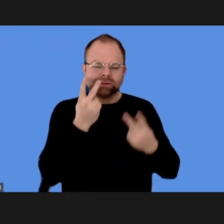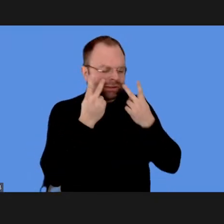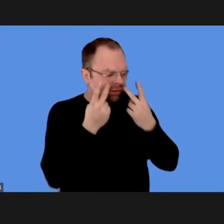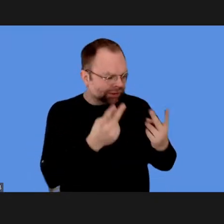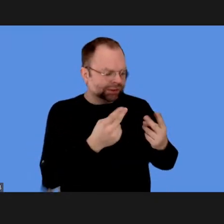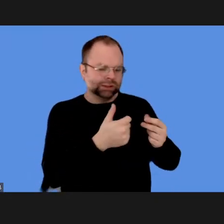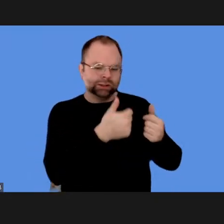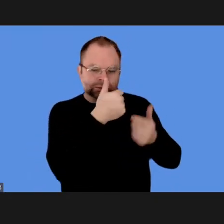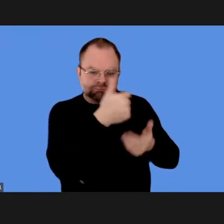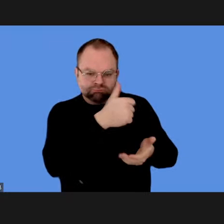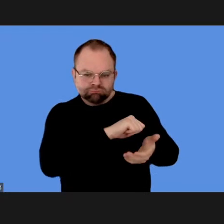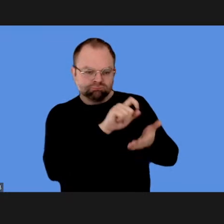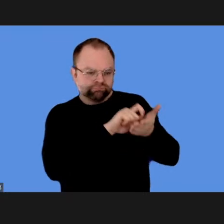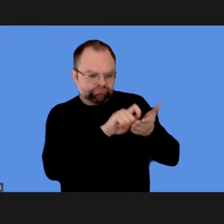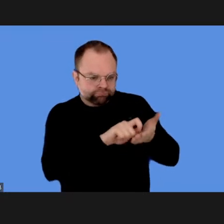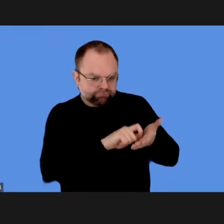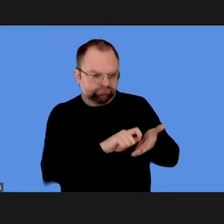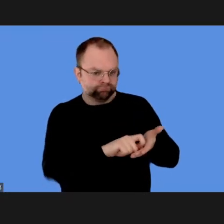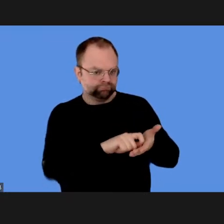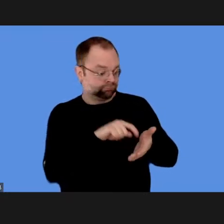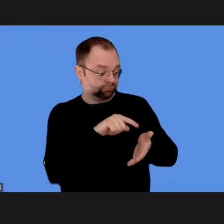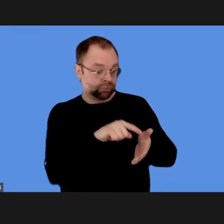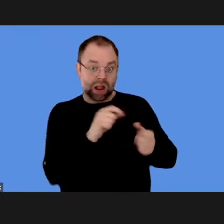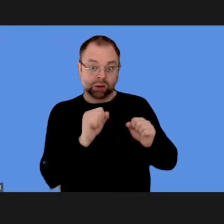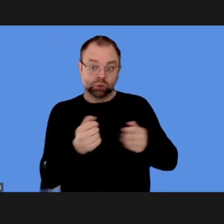2063. Fortunately enough,